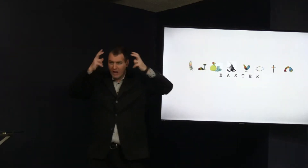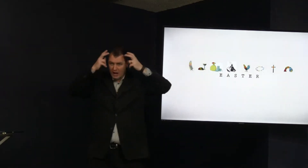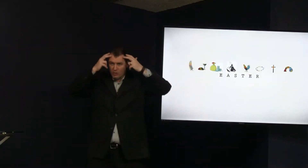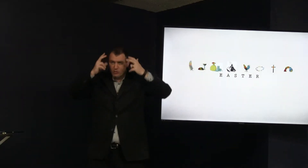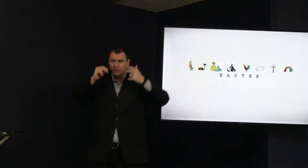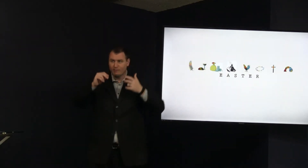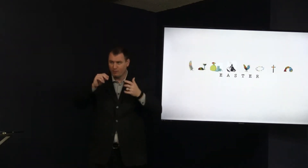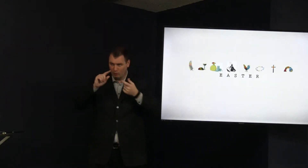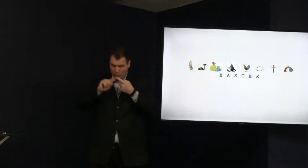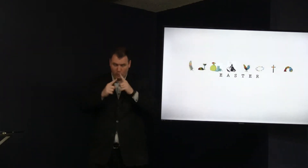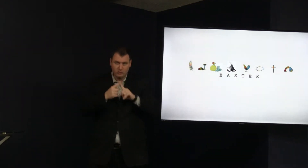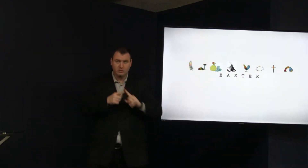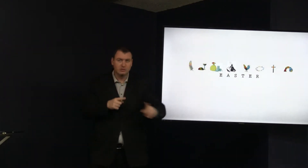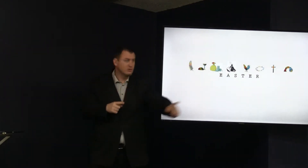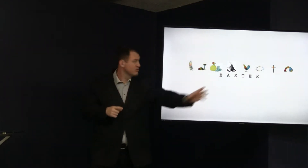next one, crown of thorns.